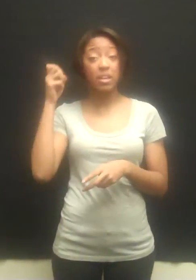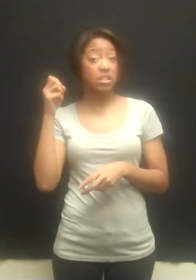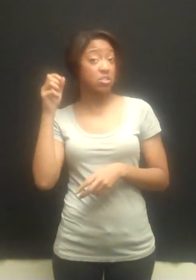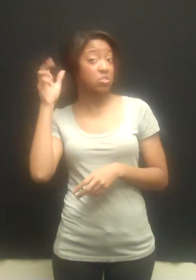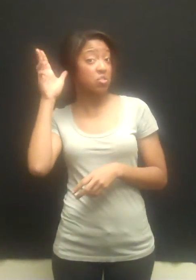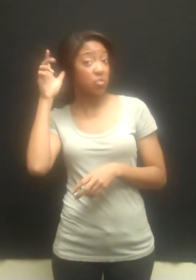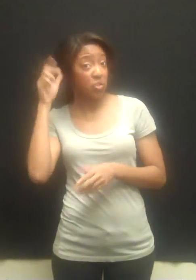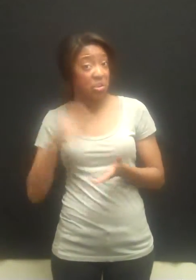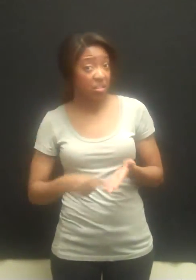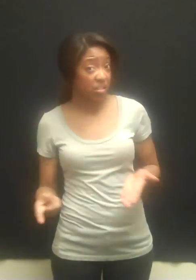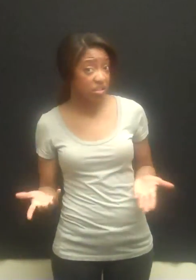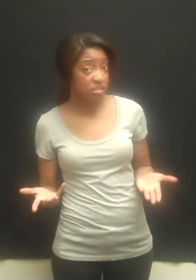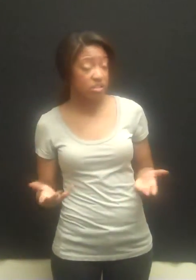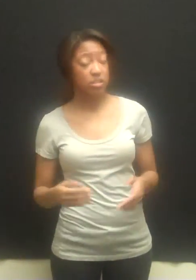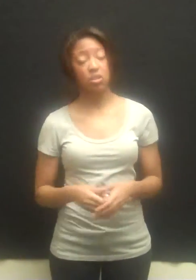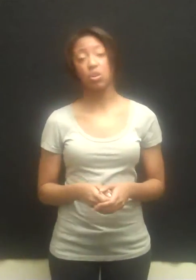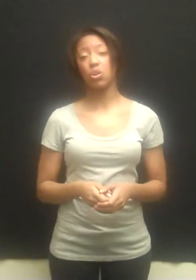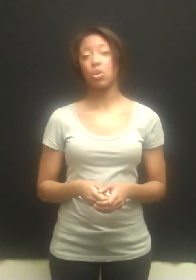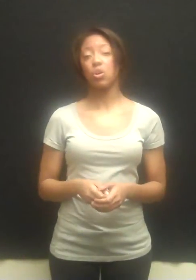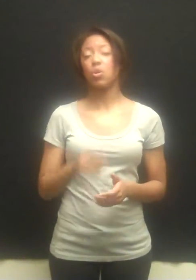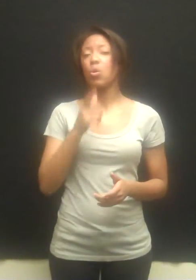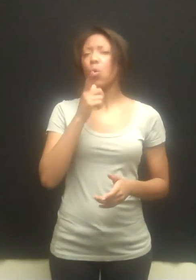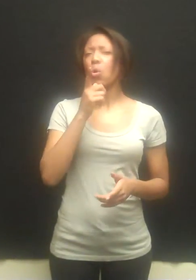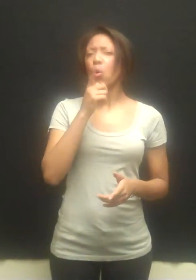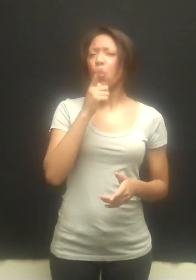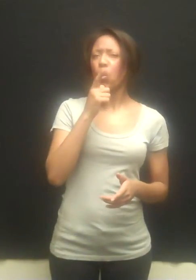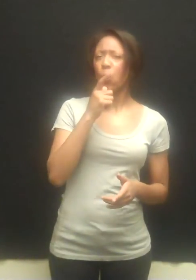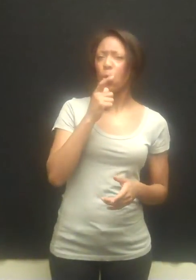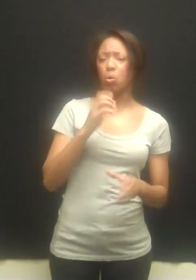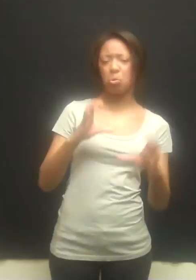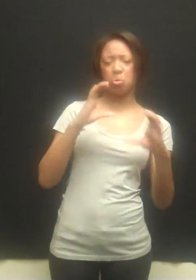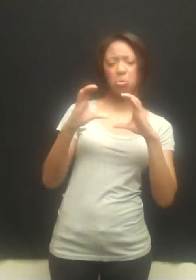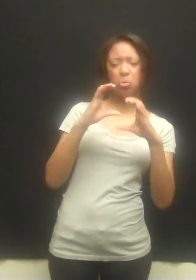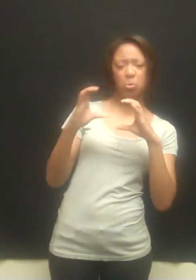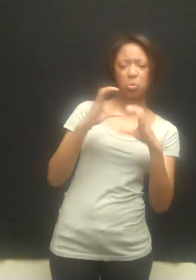And who will you be communicating with, as well as how often?